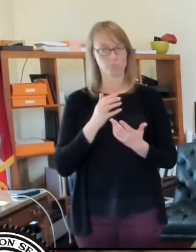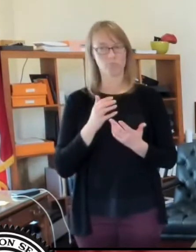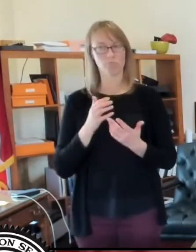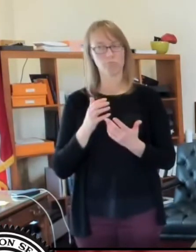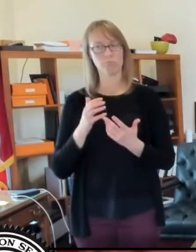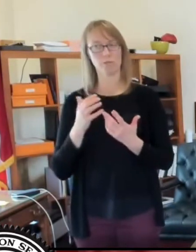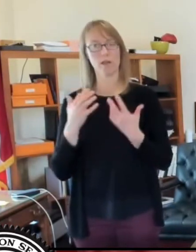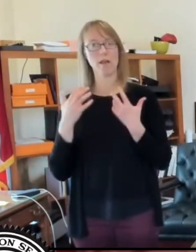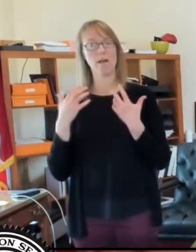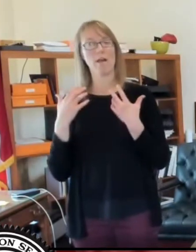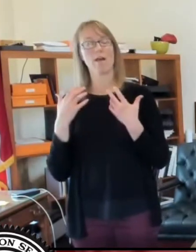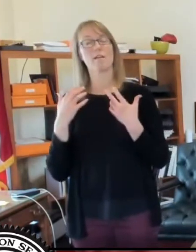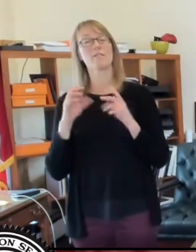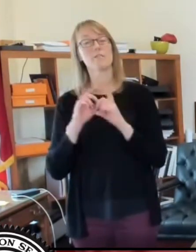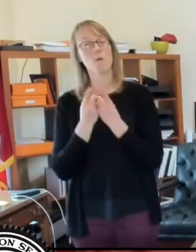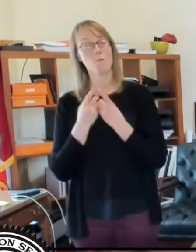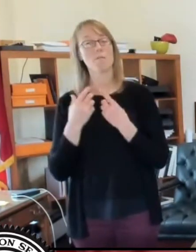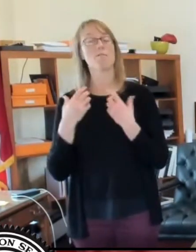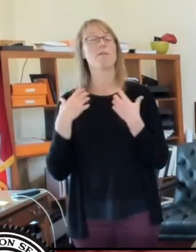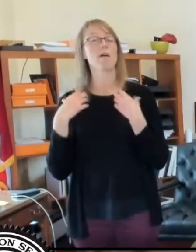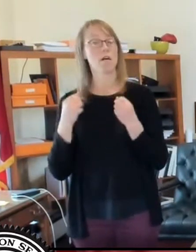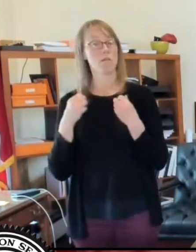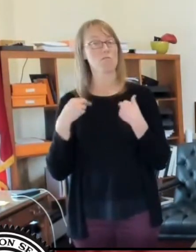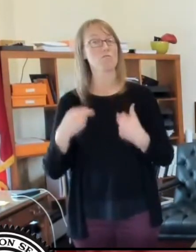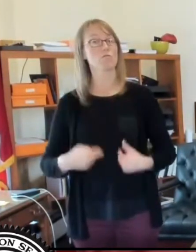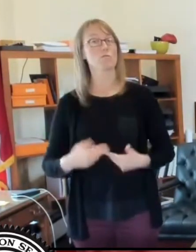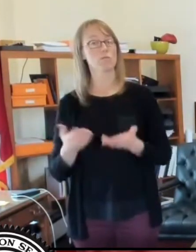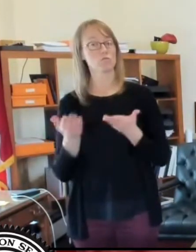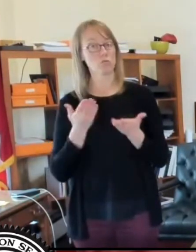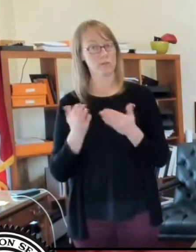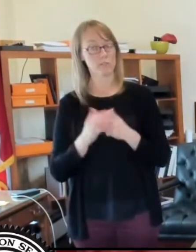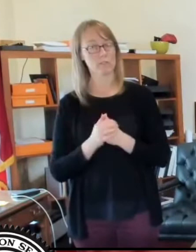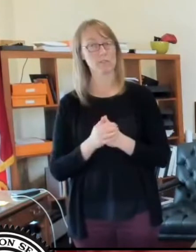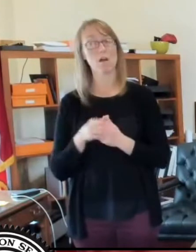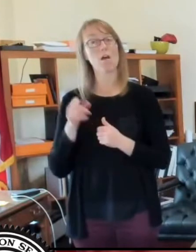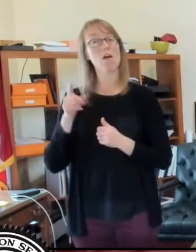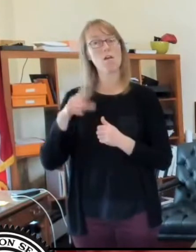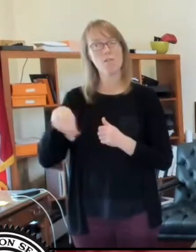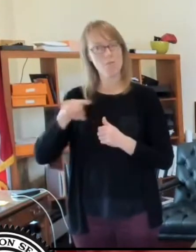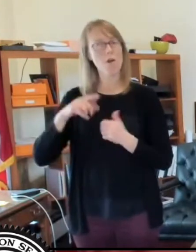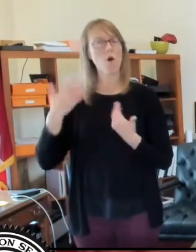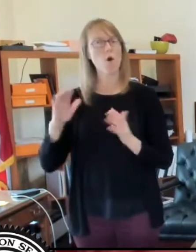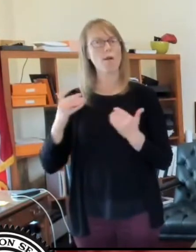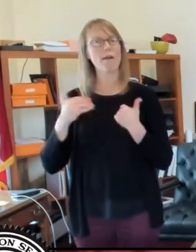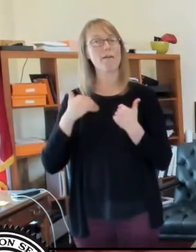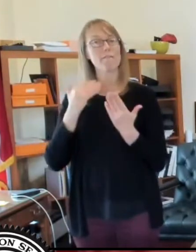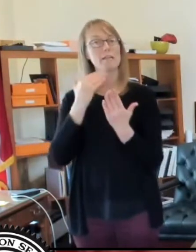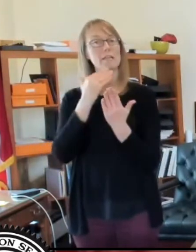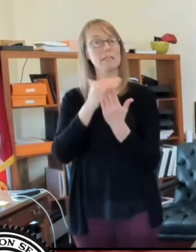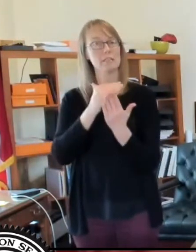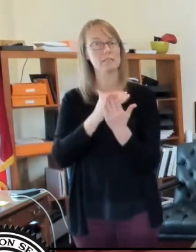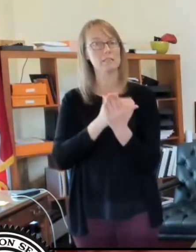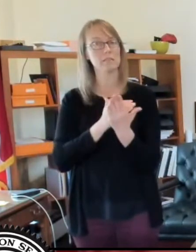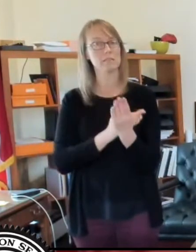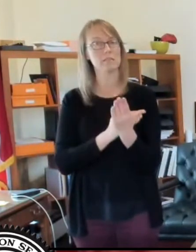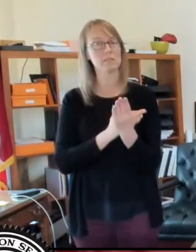who need housing, and it's based on need first, and they have a screening